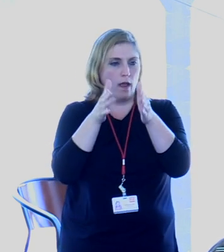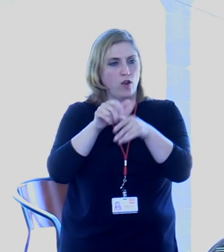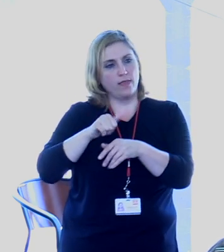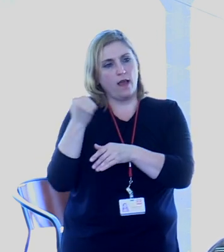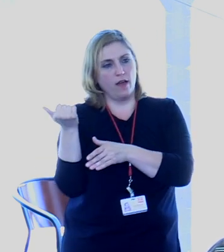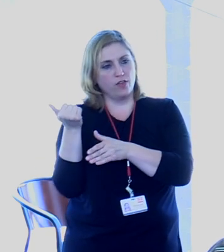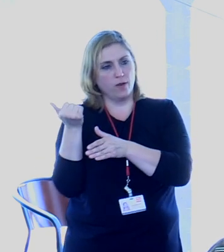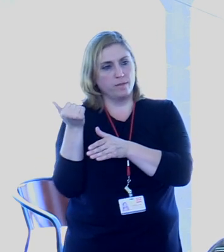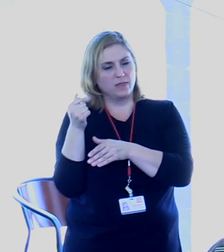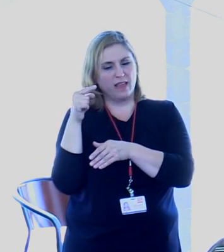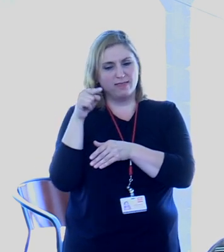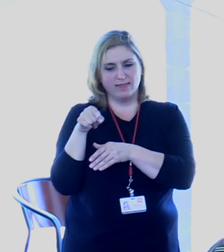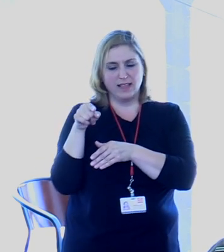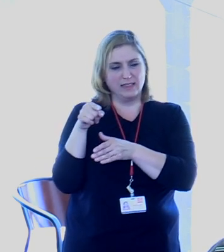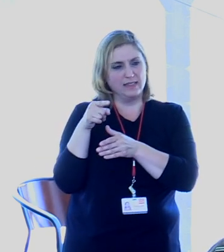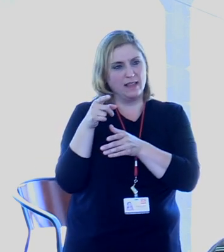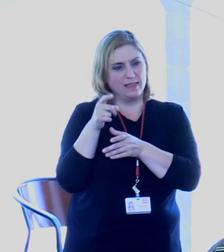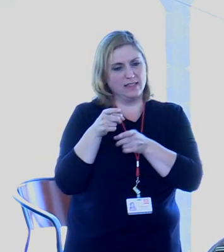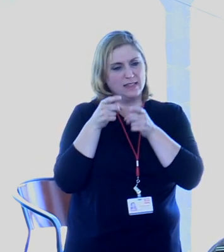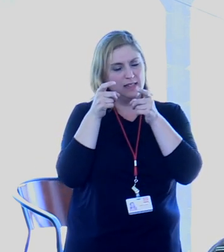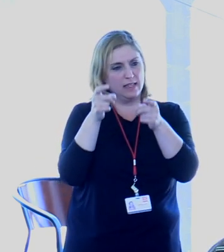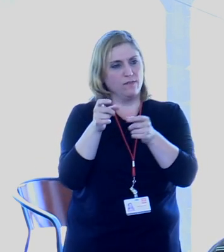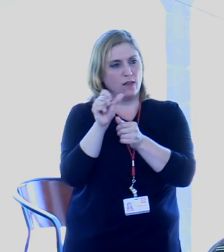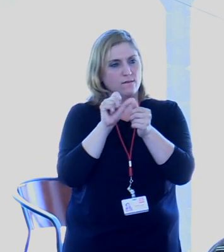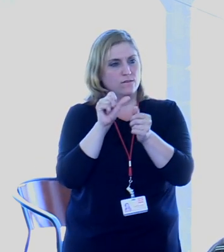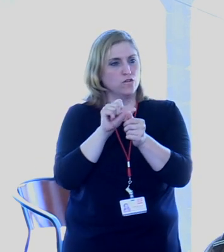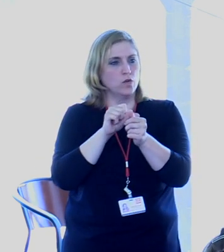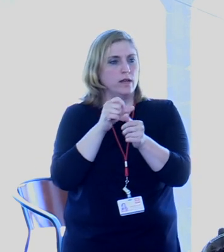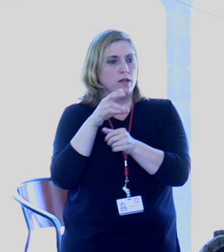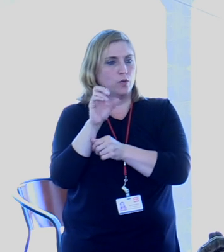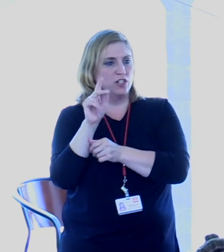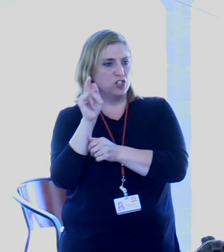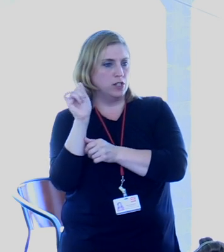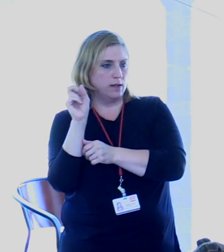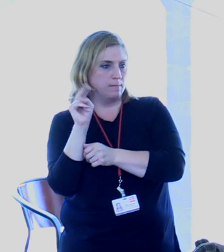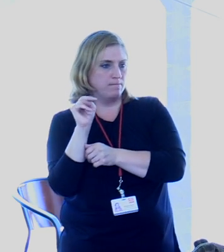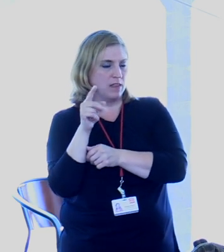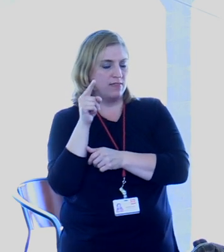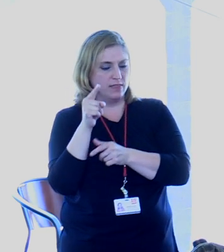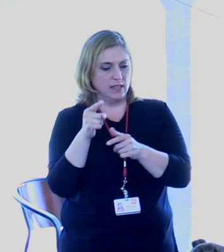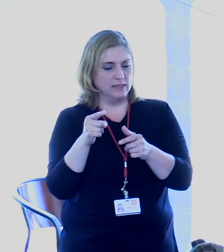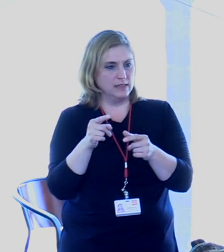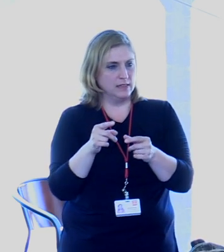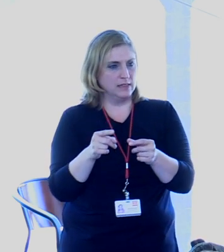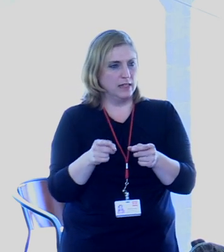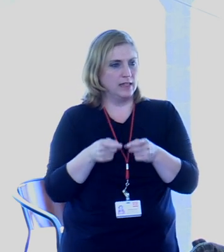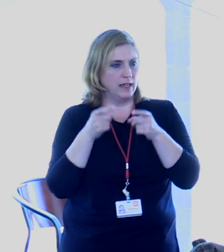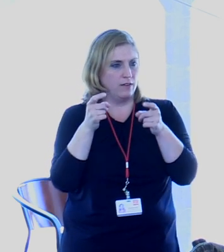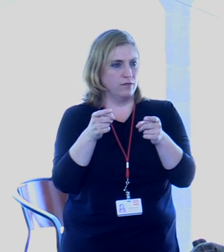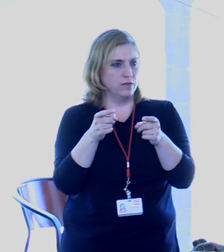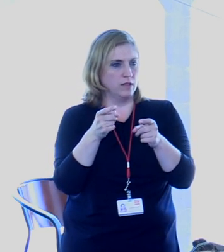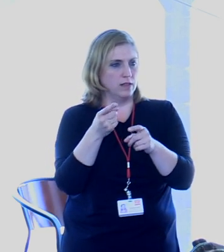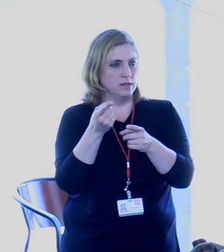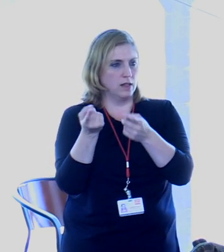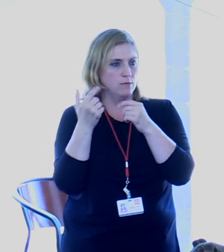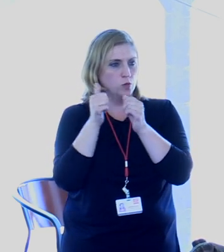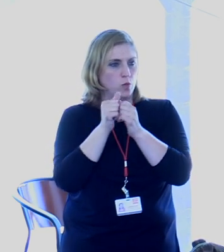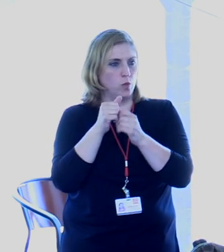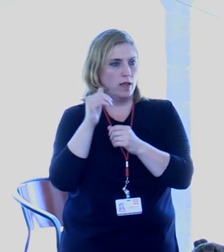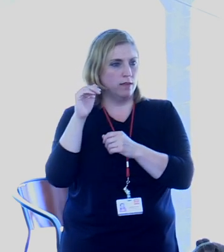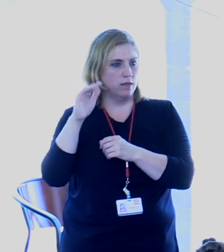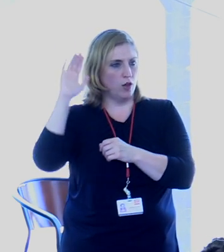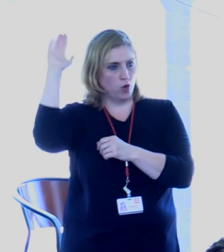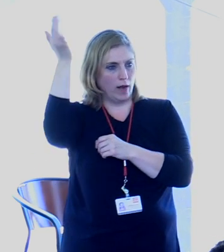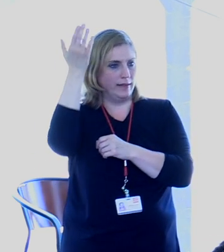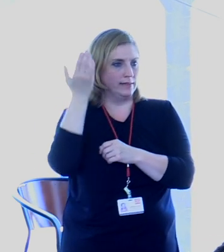other. This is the gift of every Christian, okay, this mystical gift. It comes with sanctifying grace. But